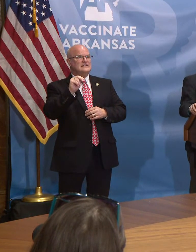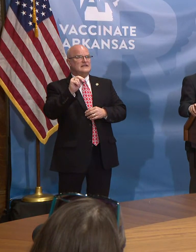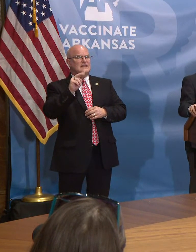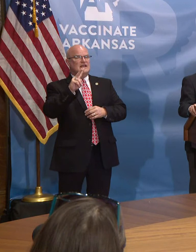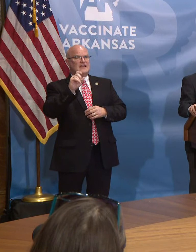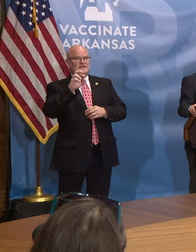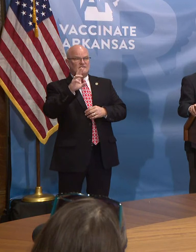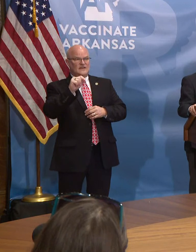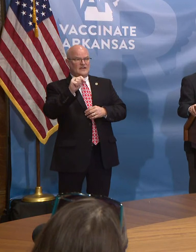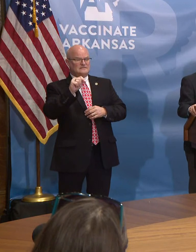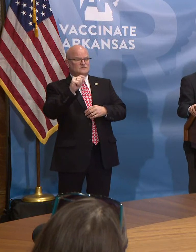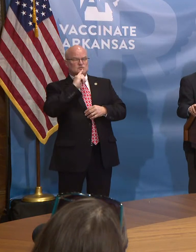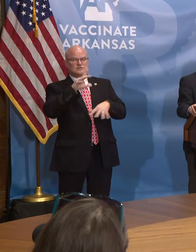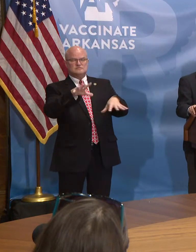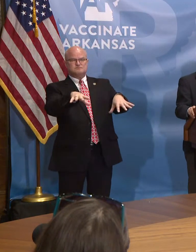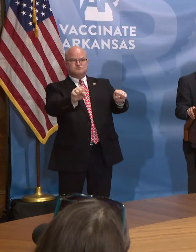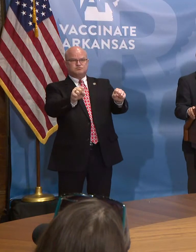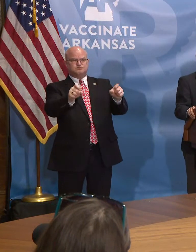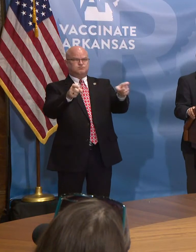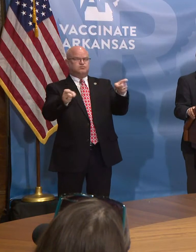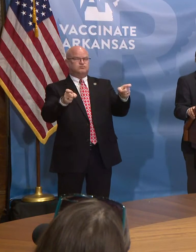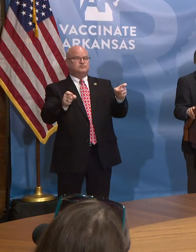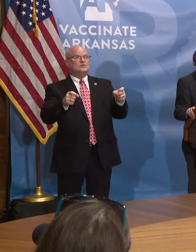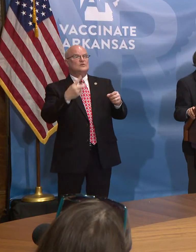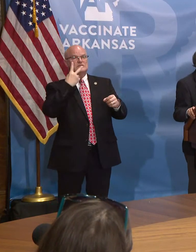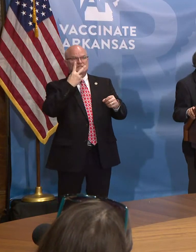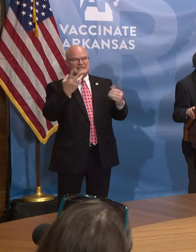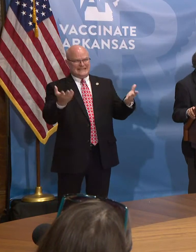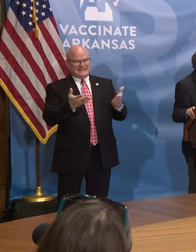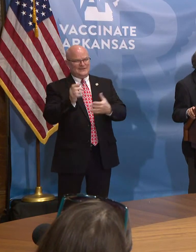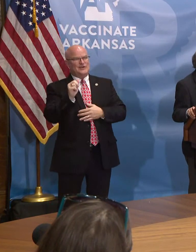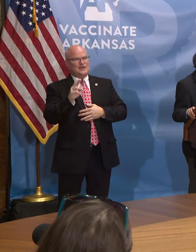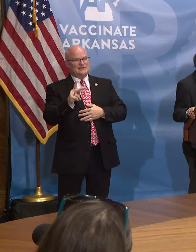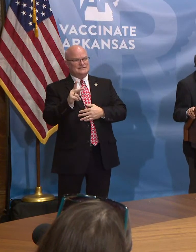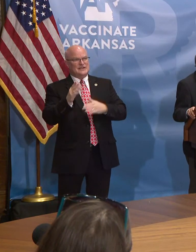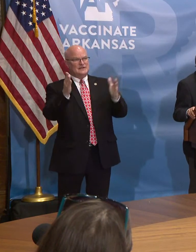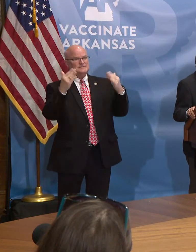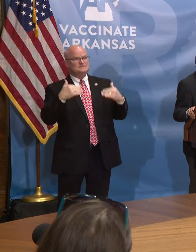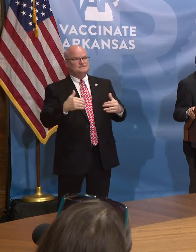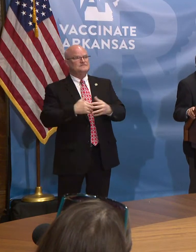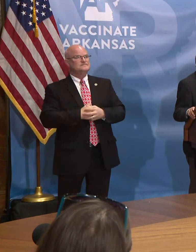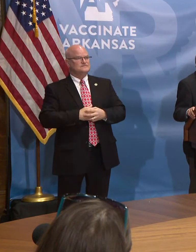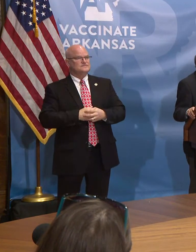variant has taken hold, and we are going to start to see that here. And so the next slide, please.